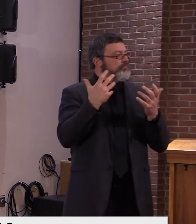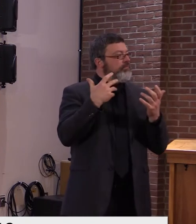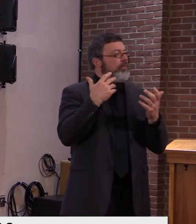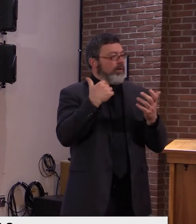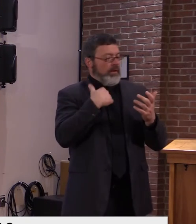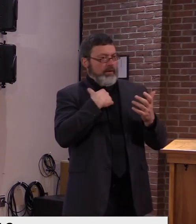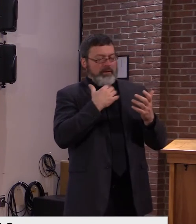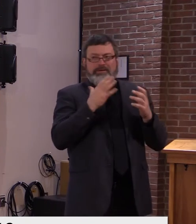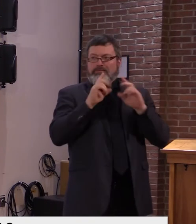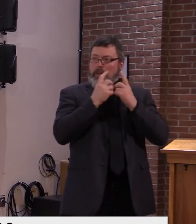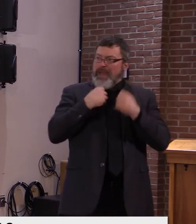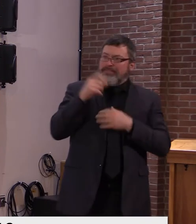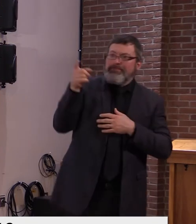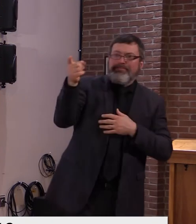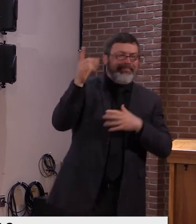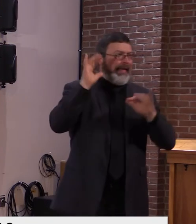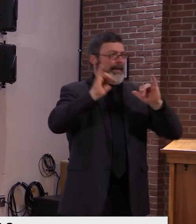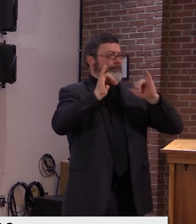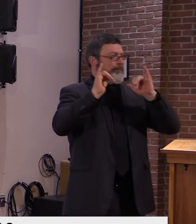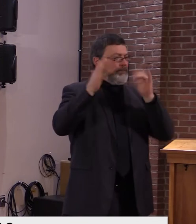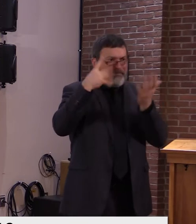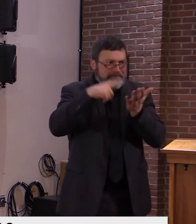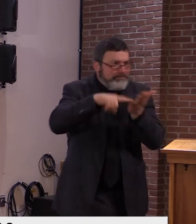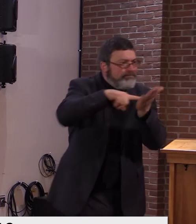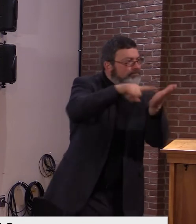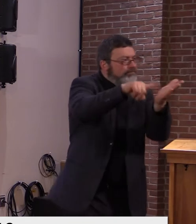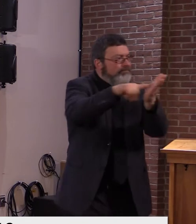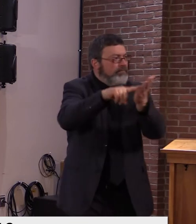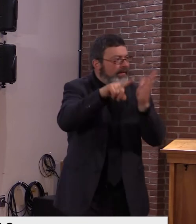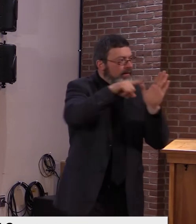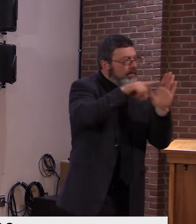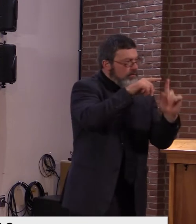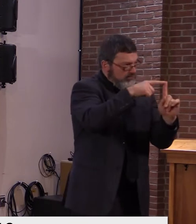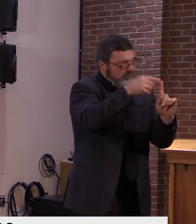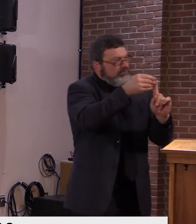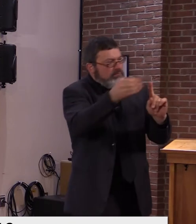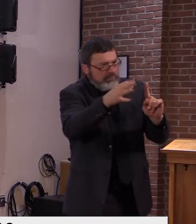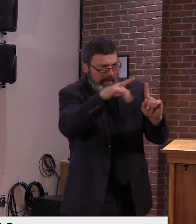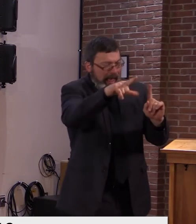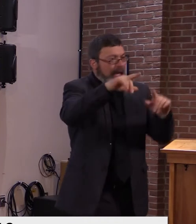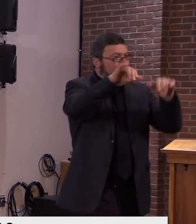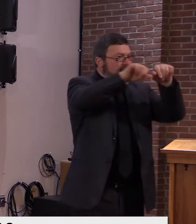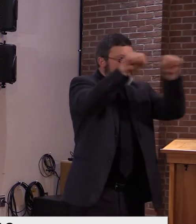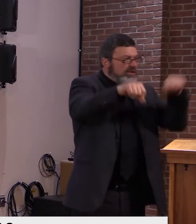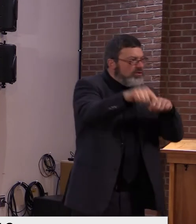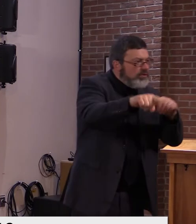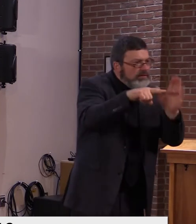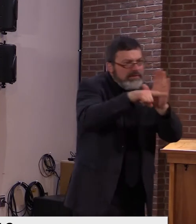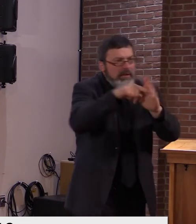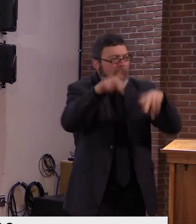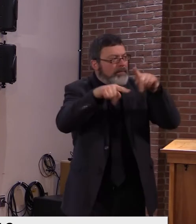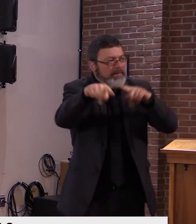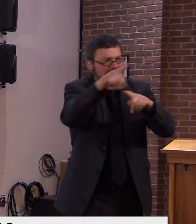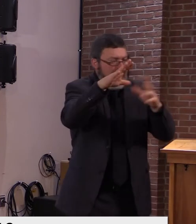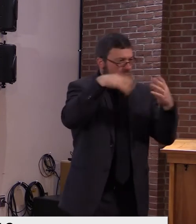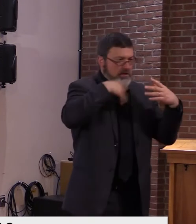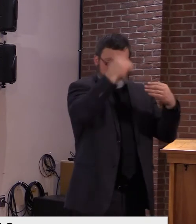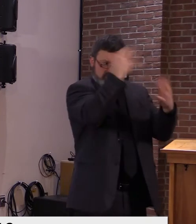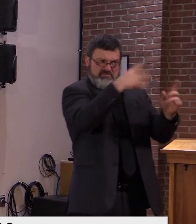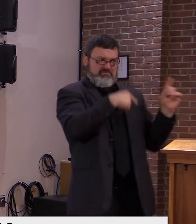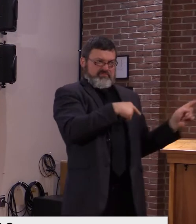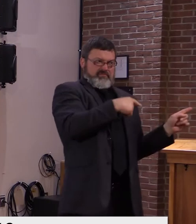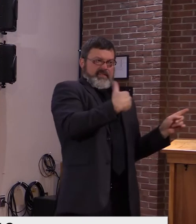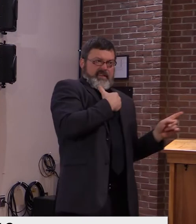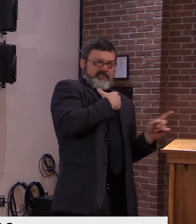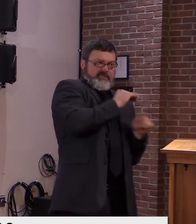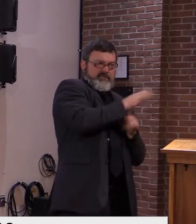additional employees who were present working on the execution of a search warrant. those folks, as a result of that